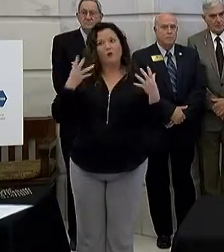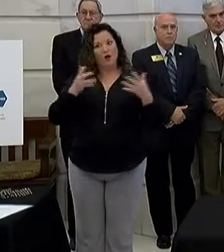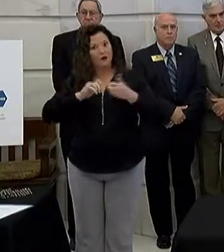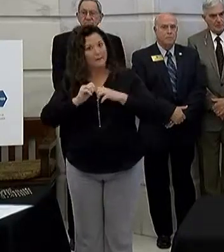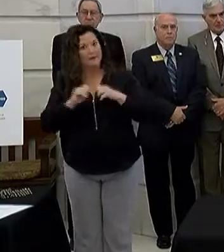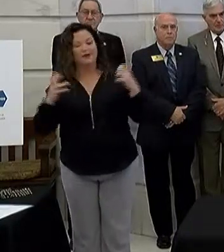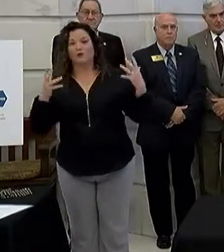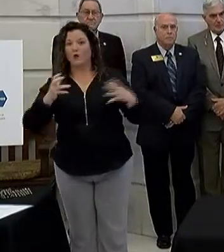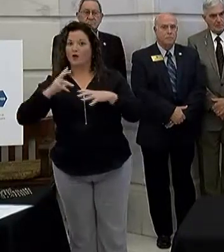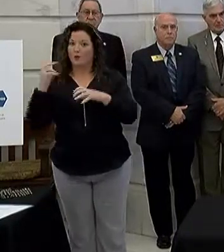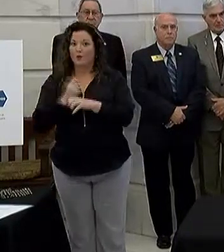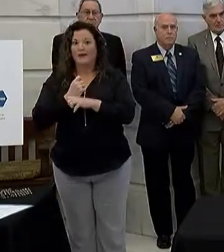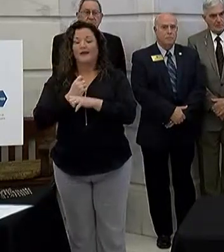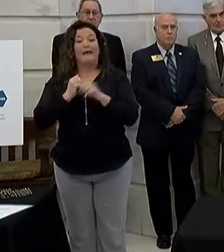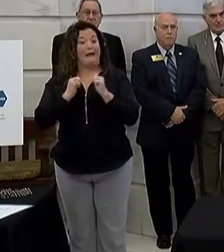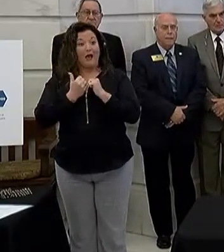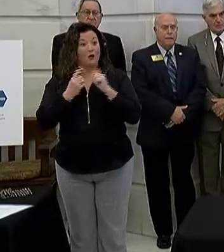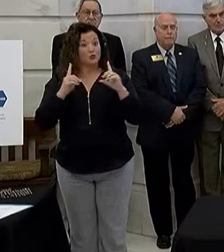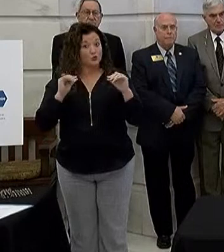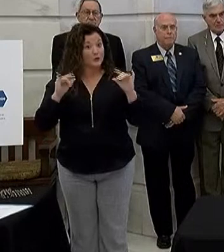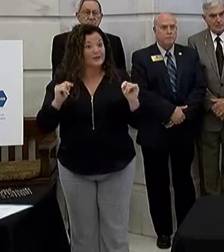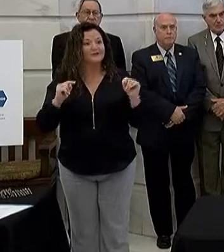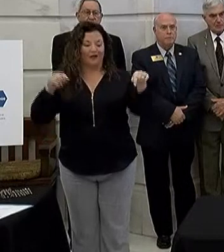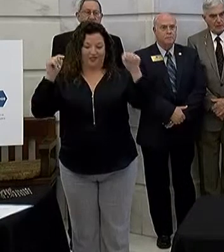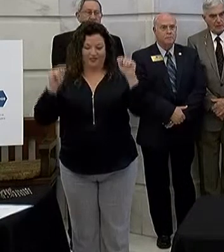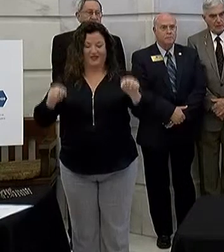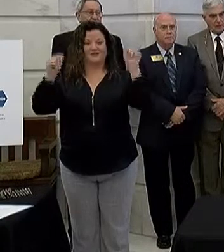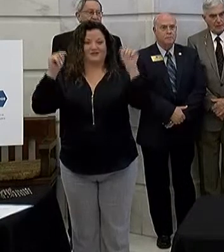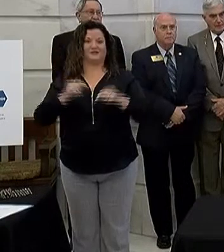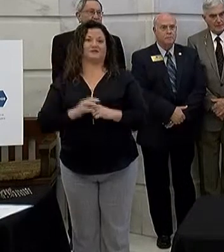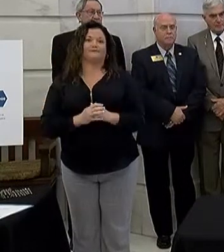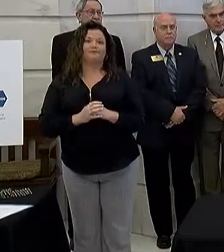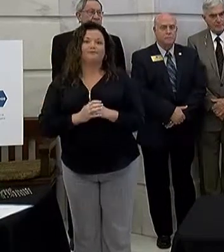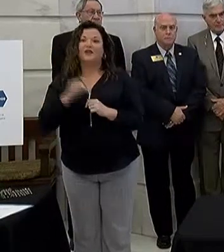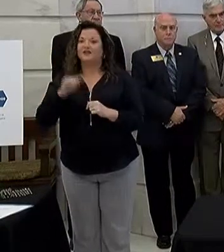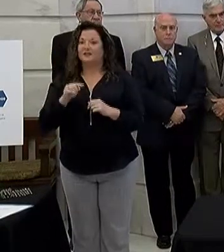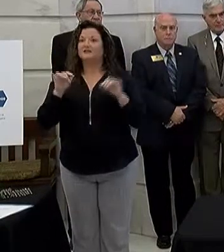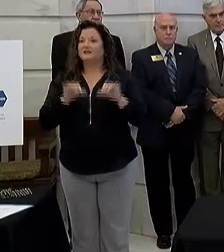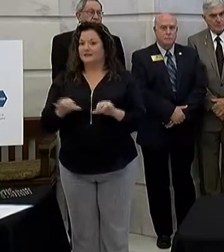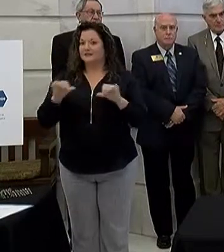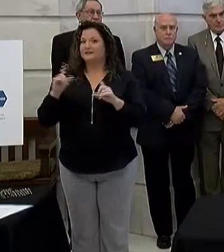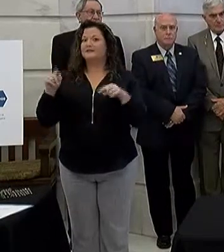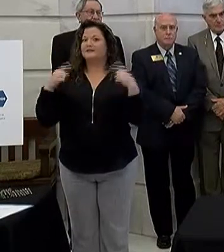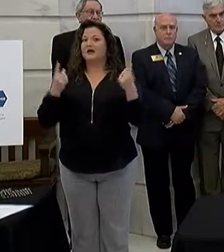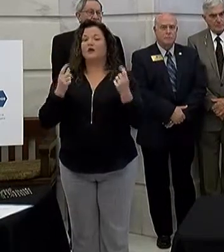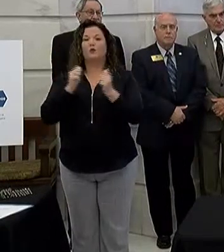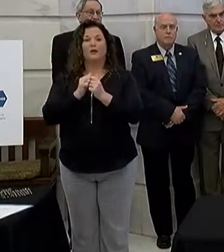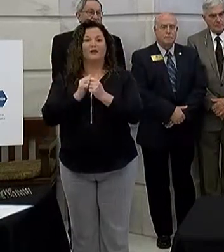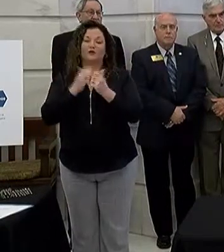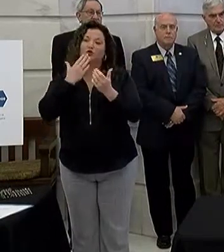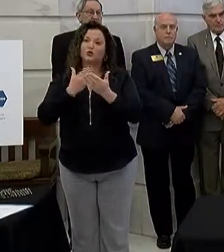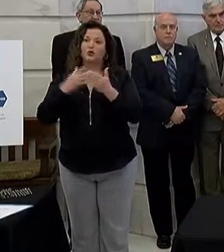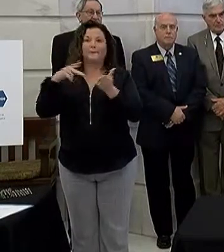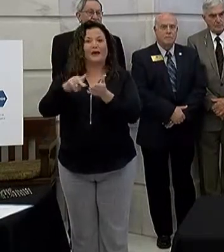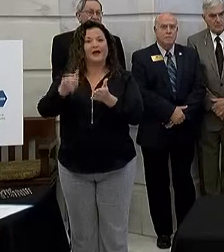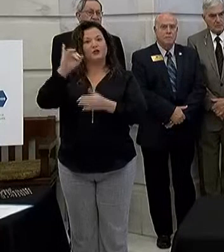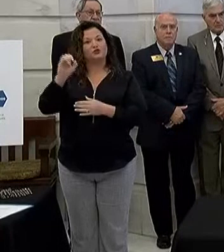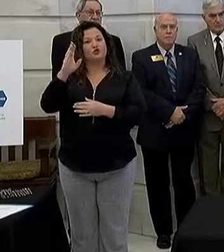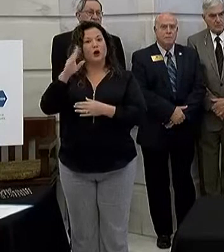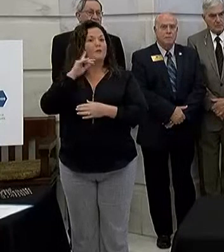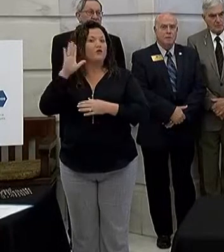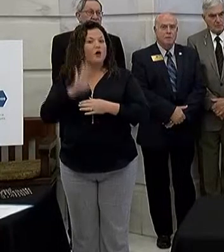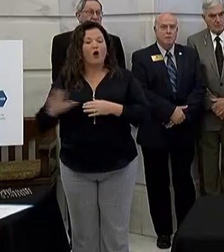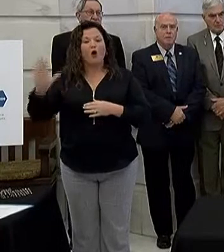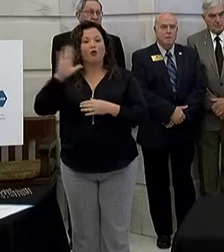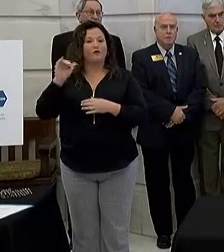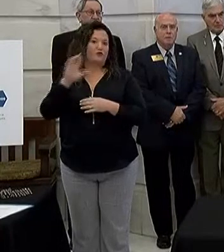win, this is the way to do it, and this is consistent with us bringing great paying jobs to all parts